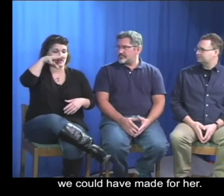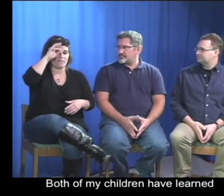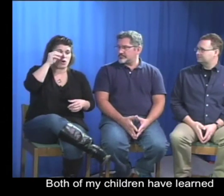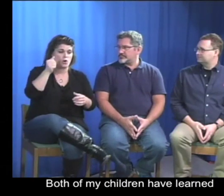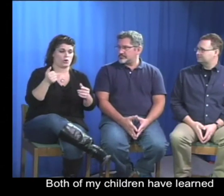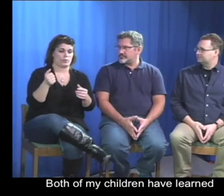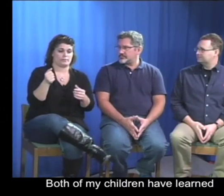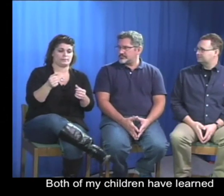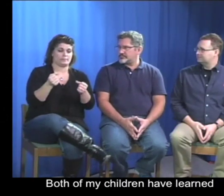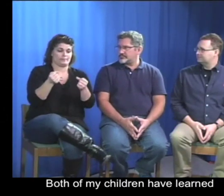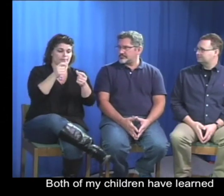my children